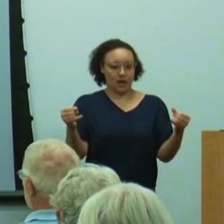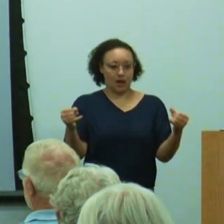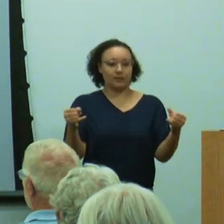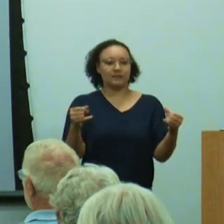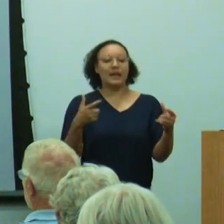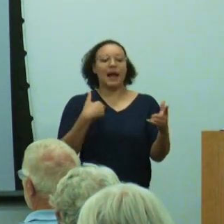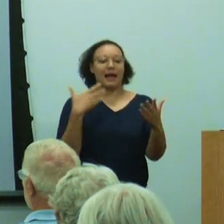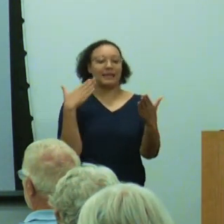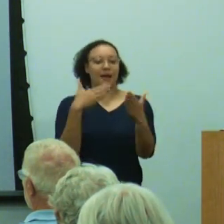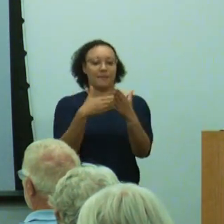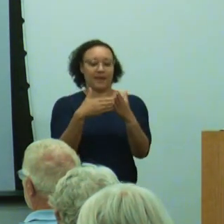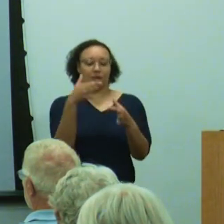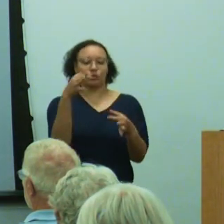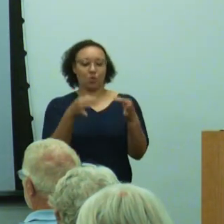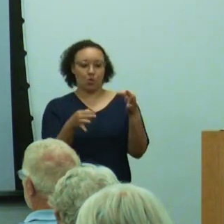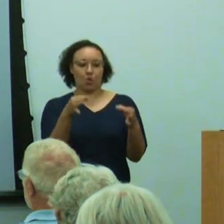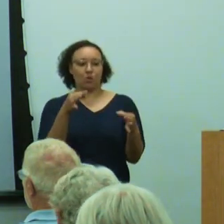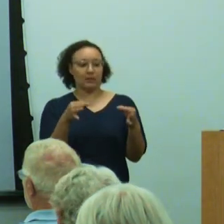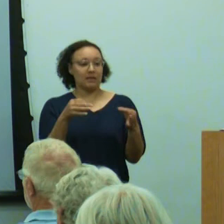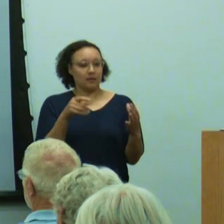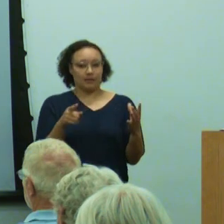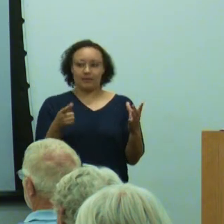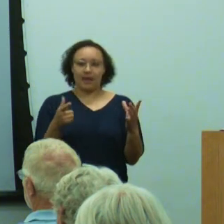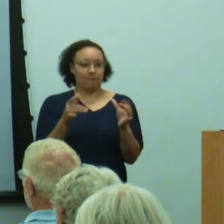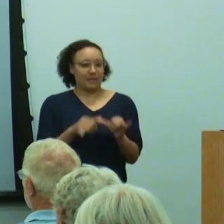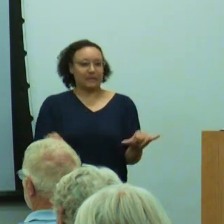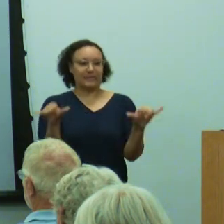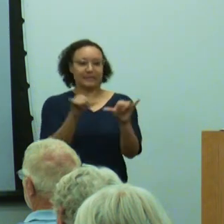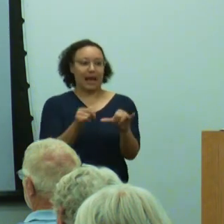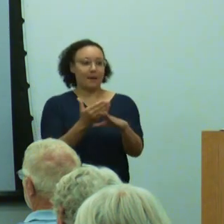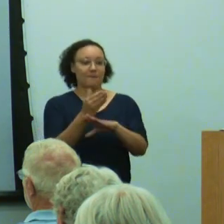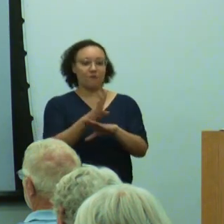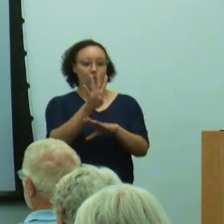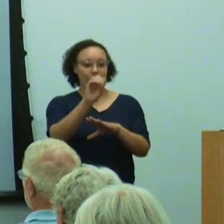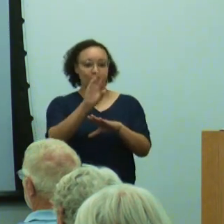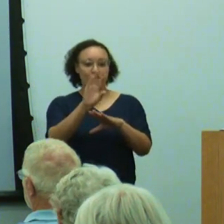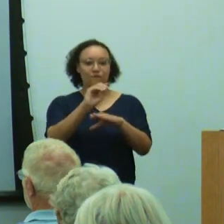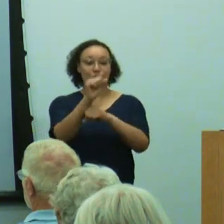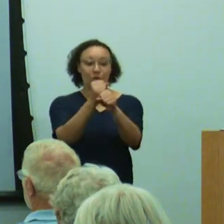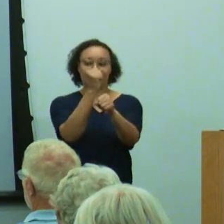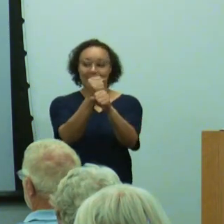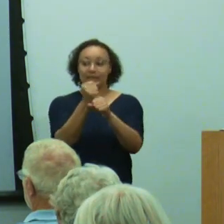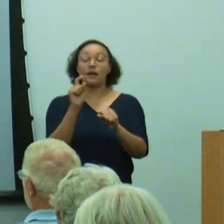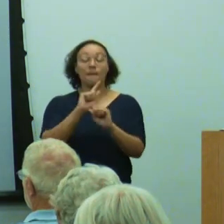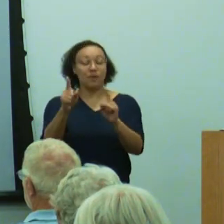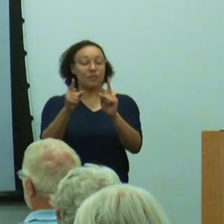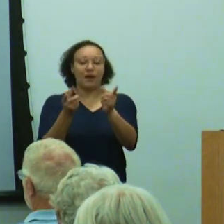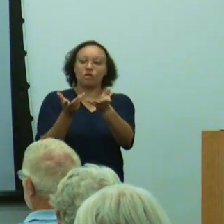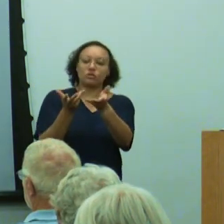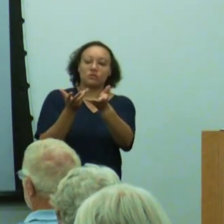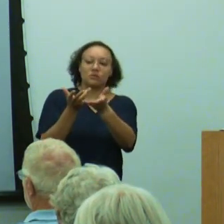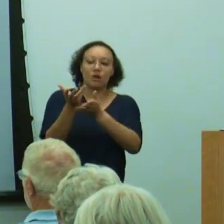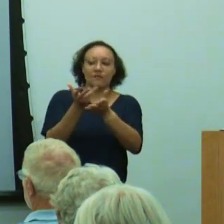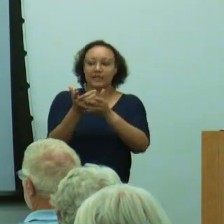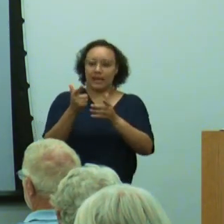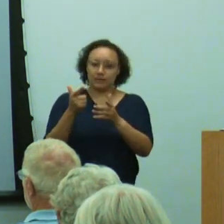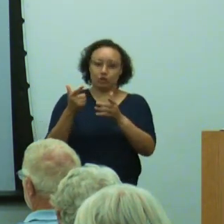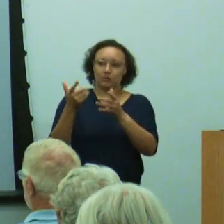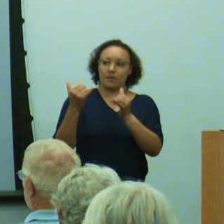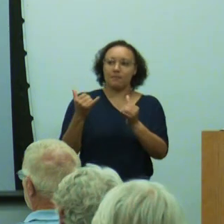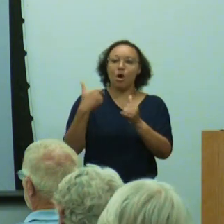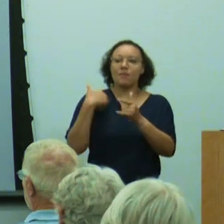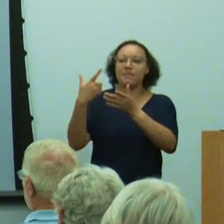been changed in 40 years, but there are conversations about changing the appeal court's districts as